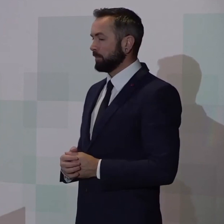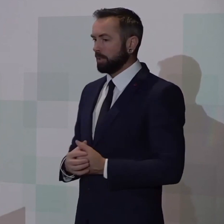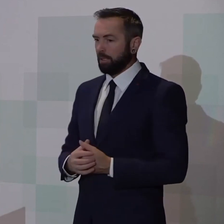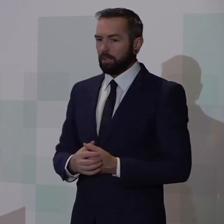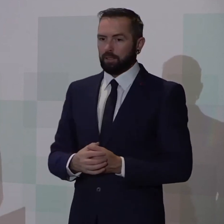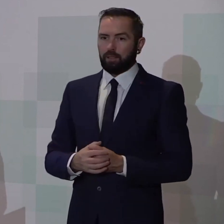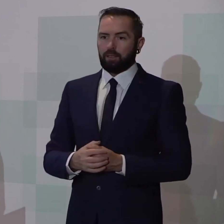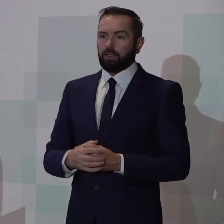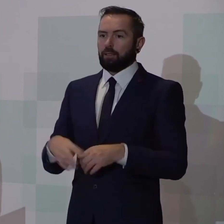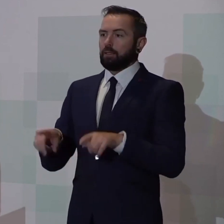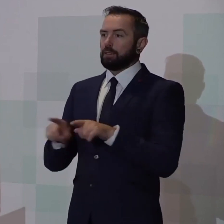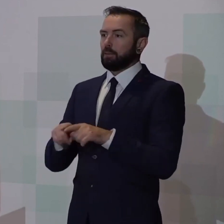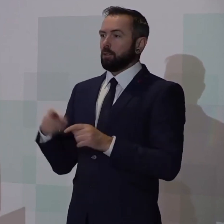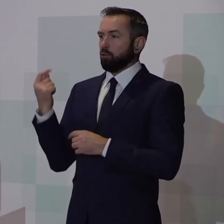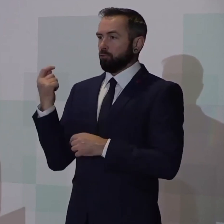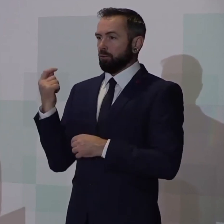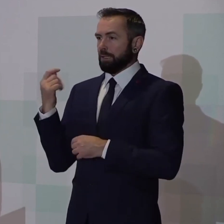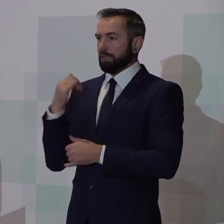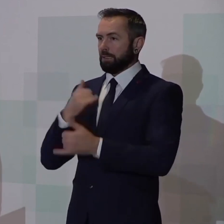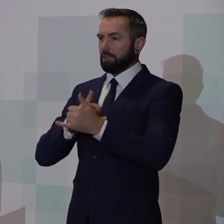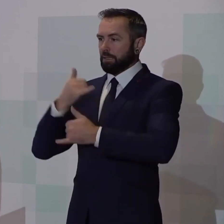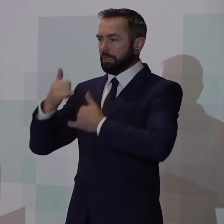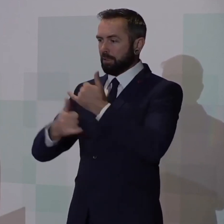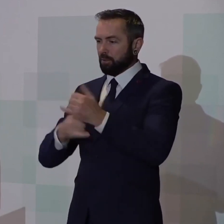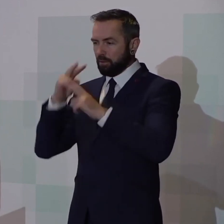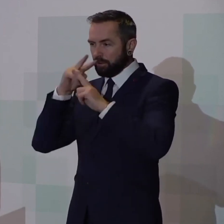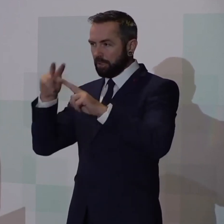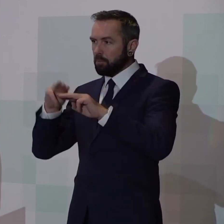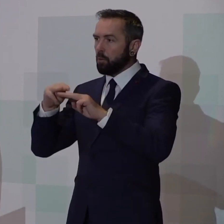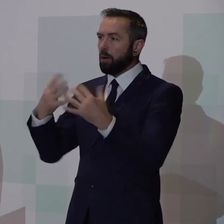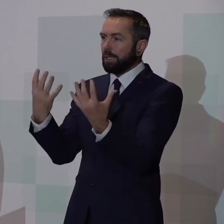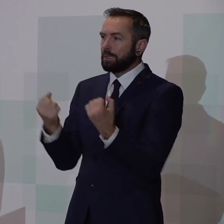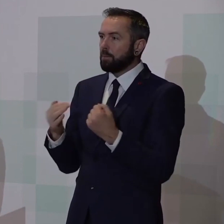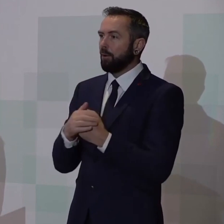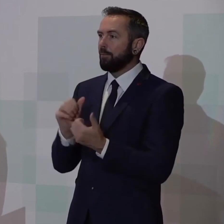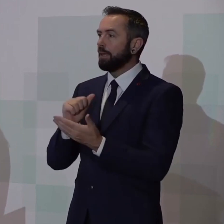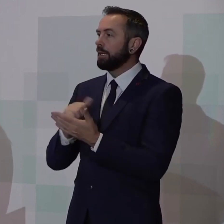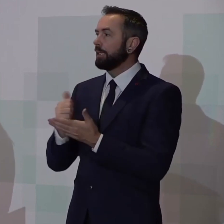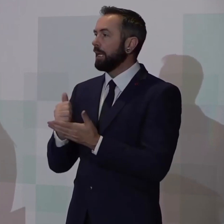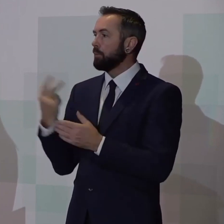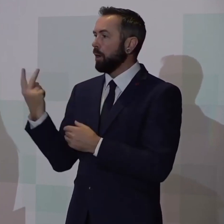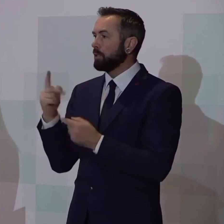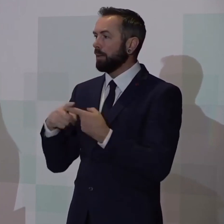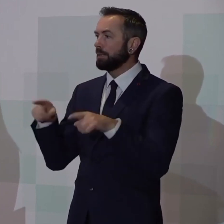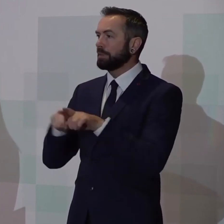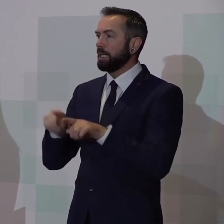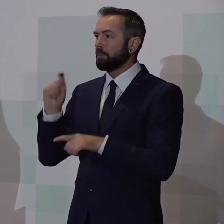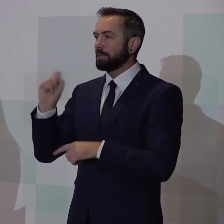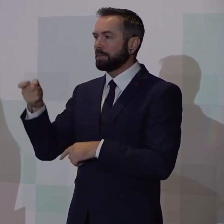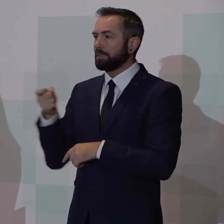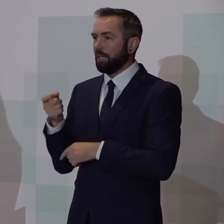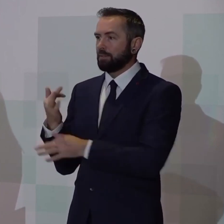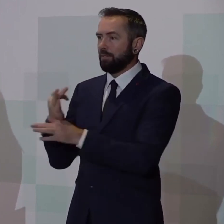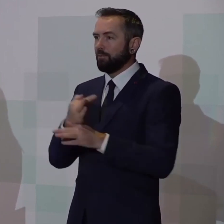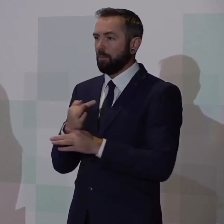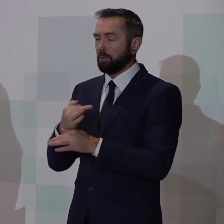recent decades have witnessed, for example, a greater acceptance of gay partnerships and same-sex families, for instance. And this